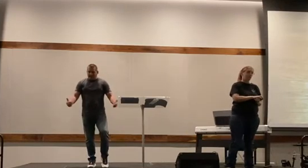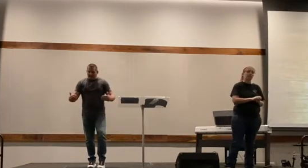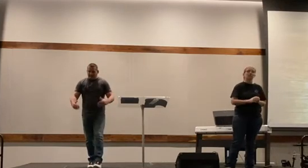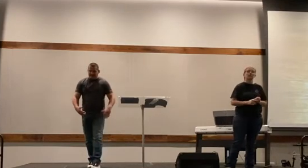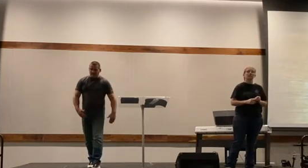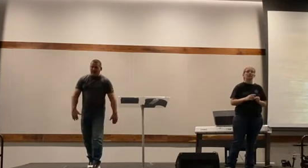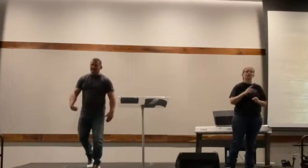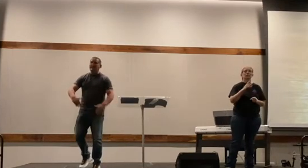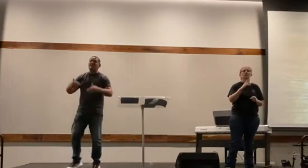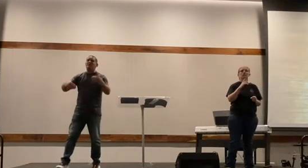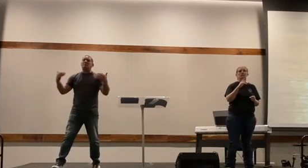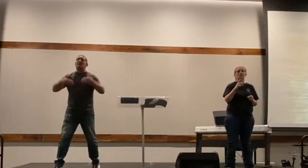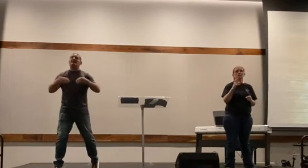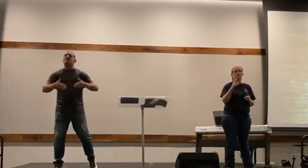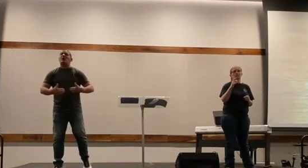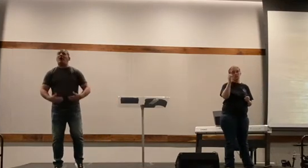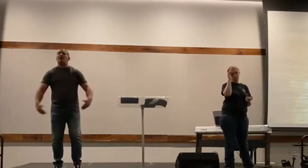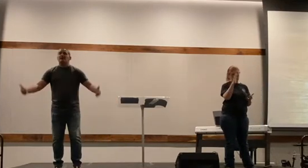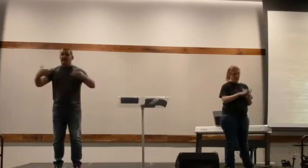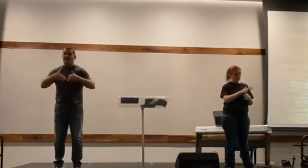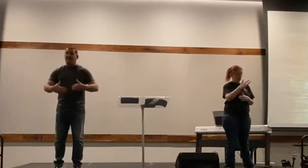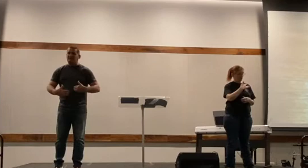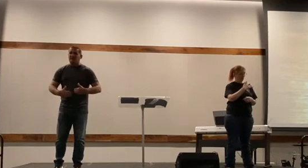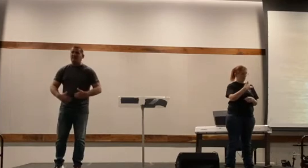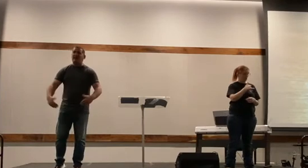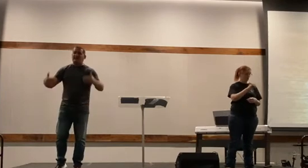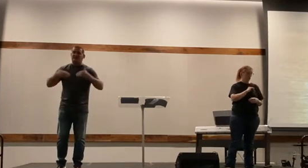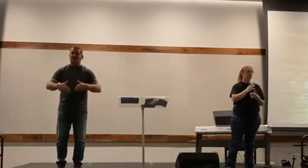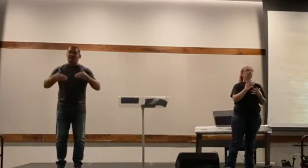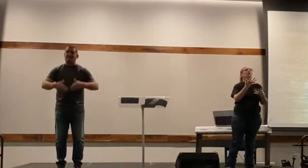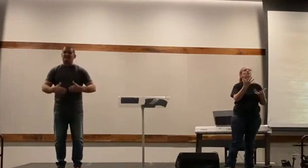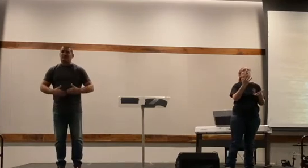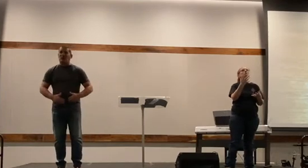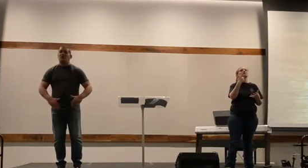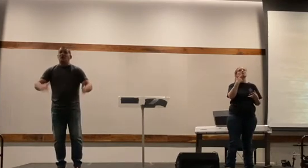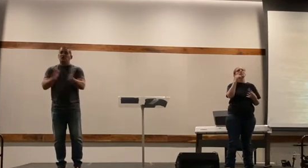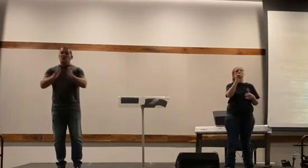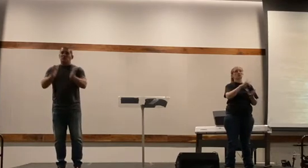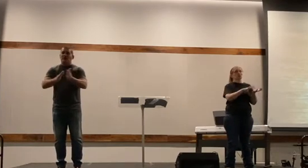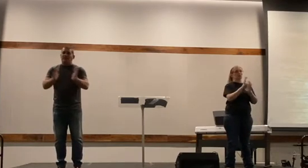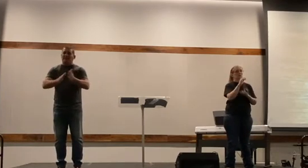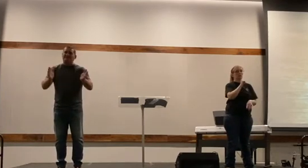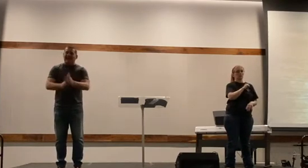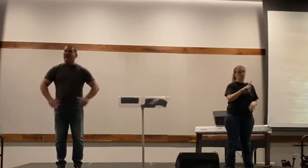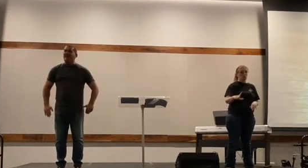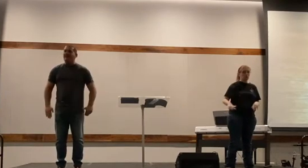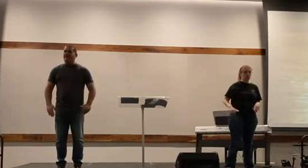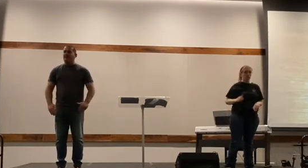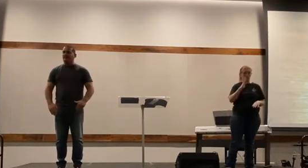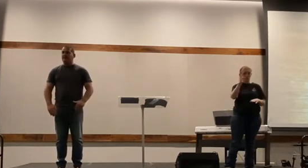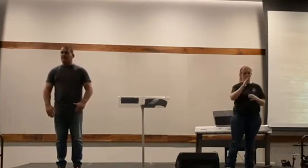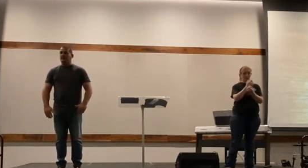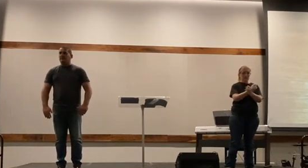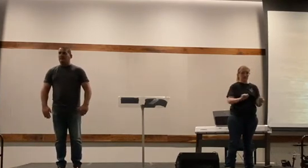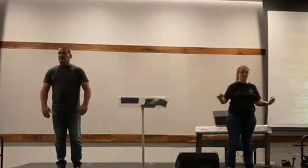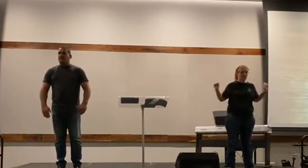Amen. The Bible says in Romans that if you believe in your heart and confess with your mouth that Jesus is Lord, you will be saved.